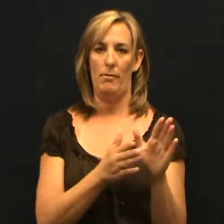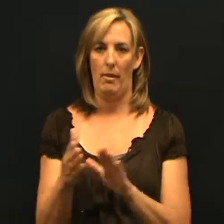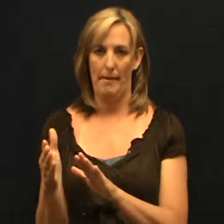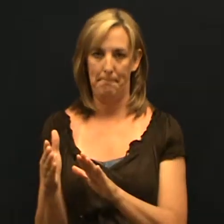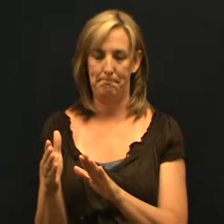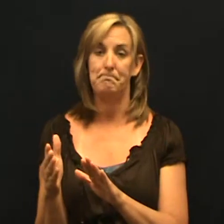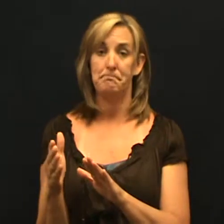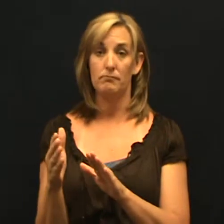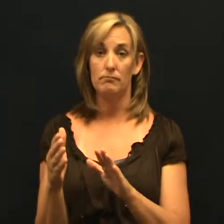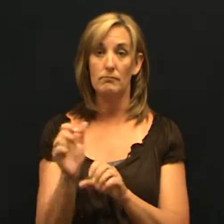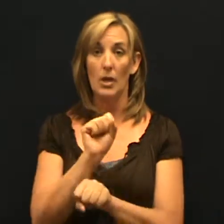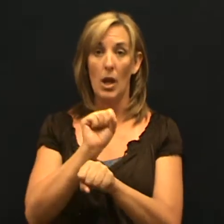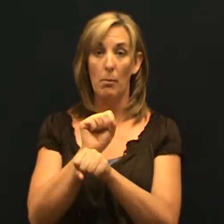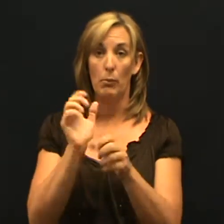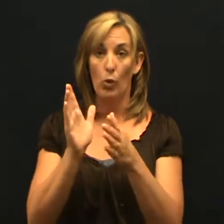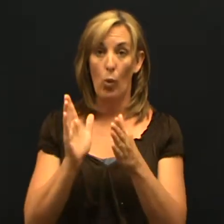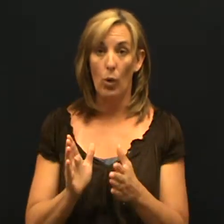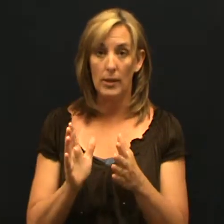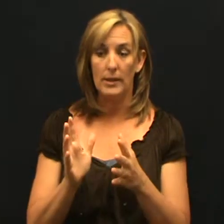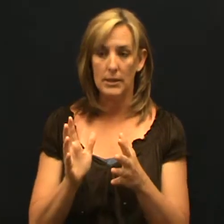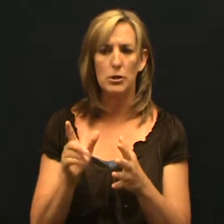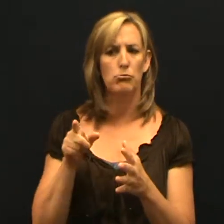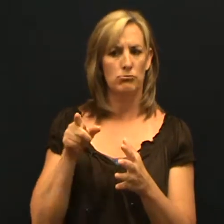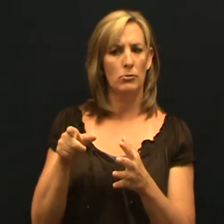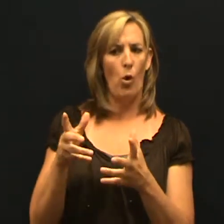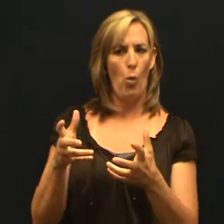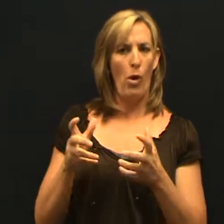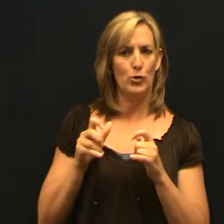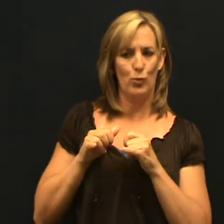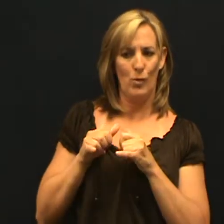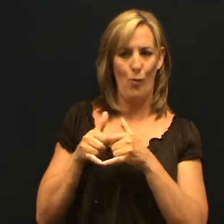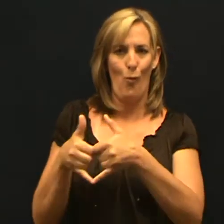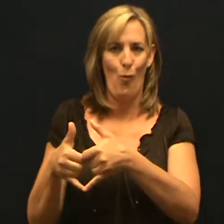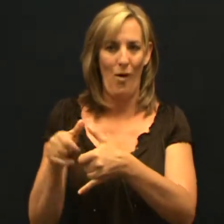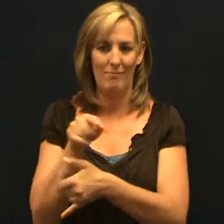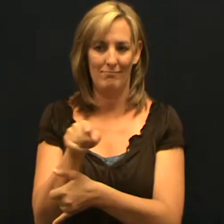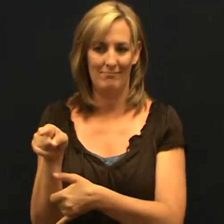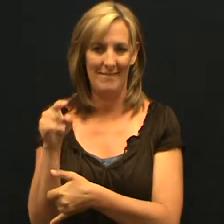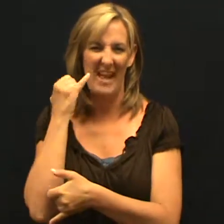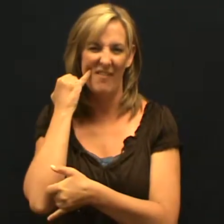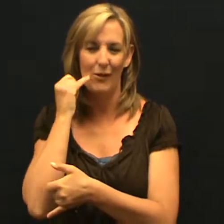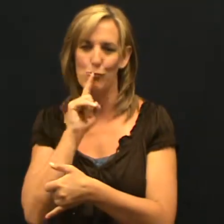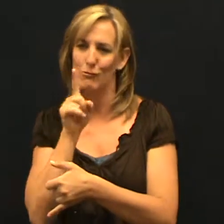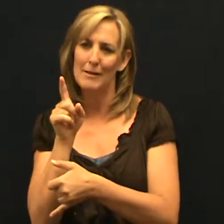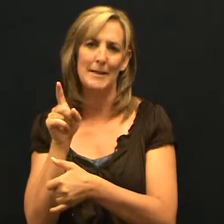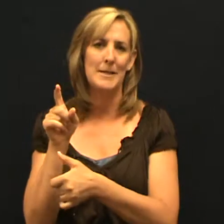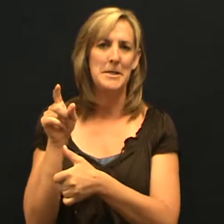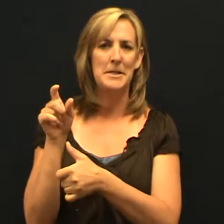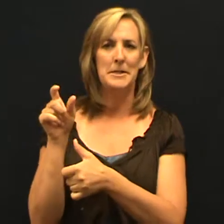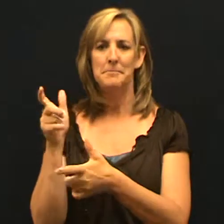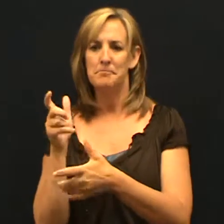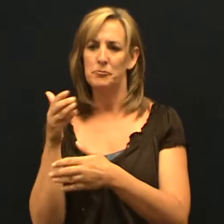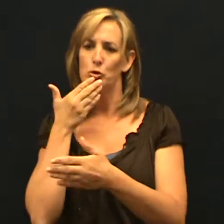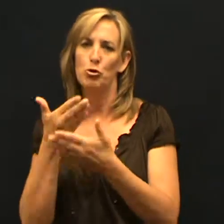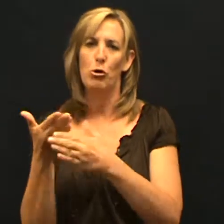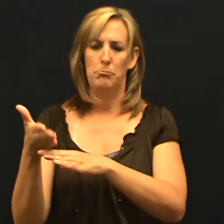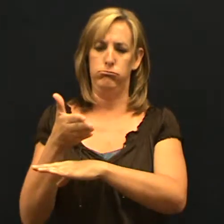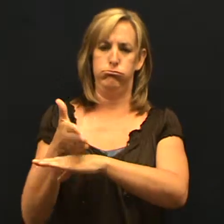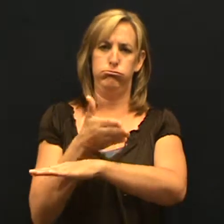who we want to reward with shares of our stock if they reach certain performance targets and all of that. So in order for us to give